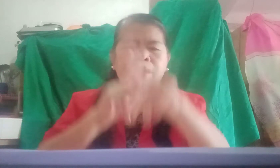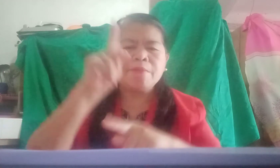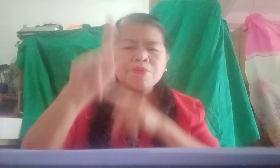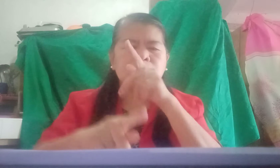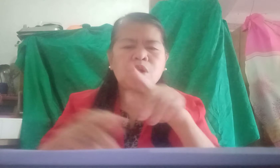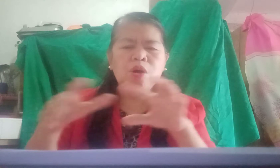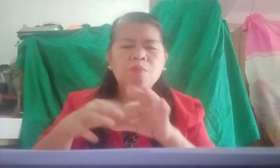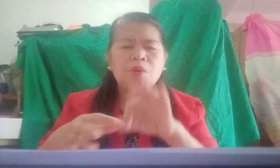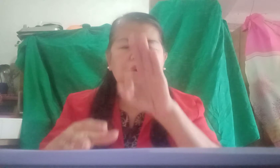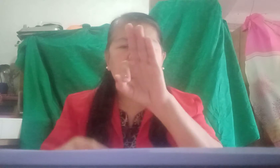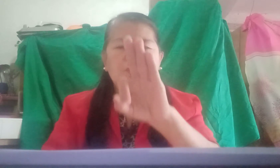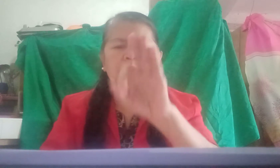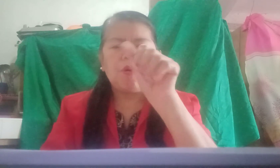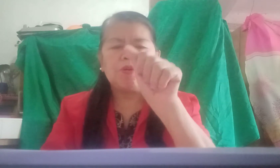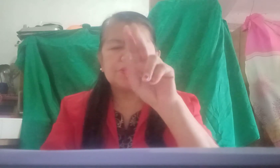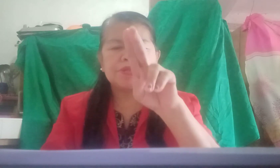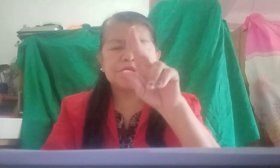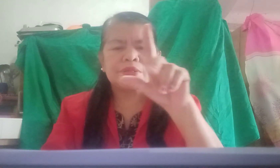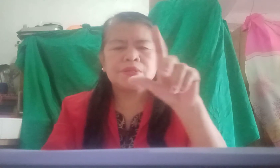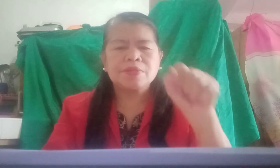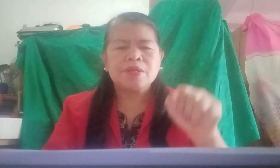types of faults: